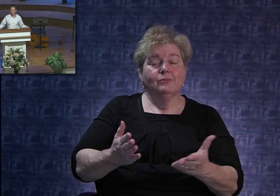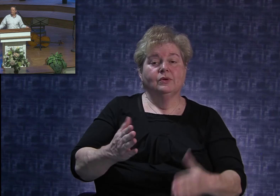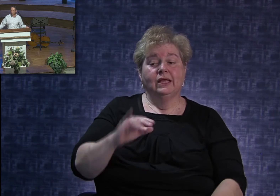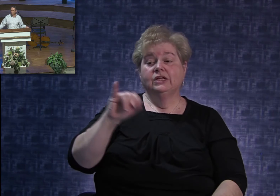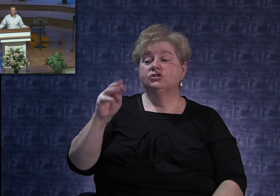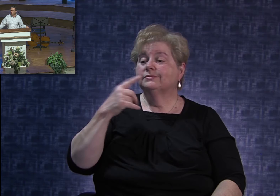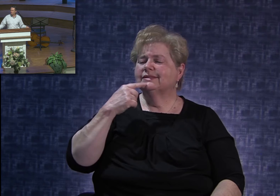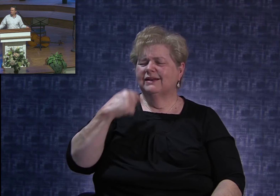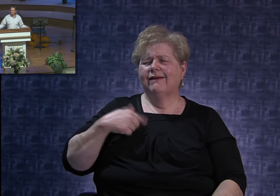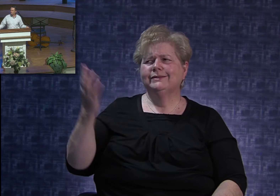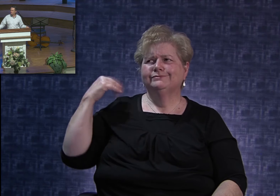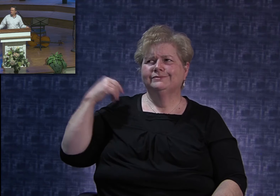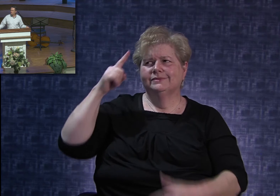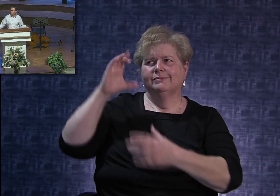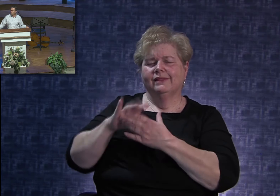used to believe all that stuff."